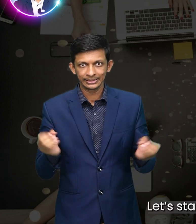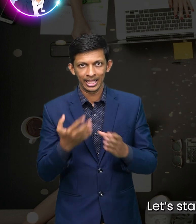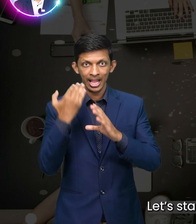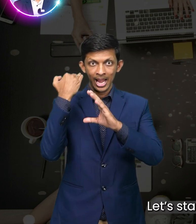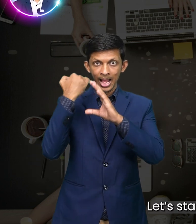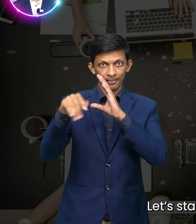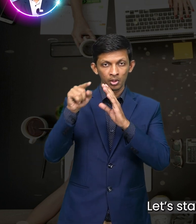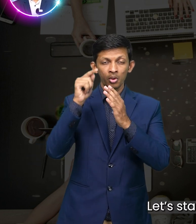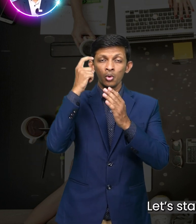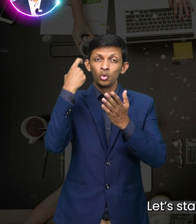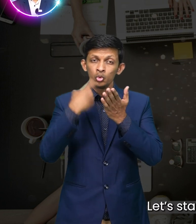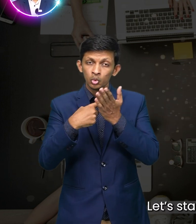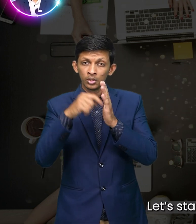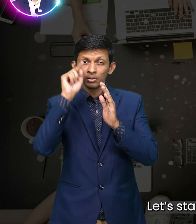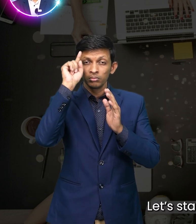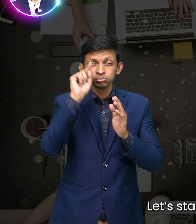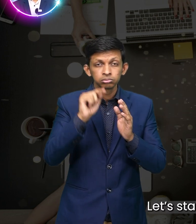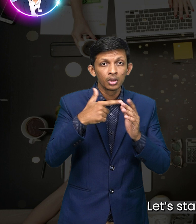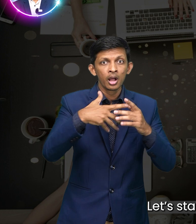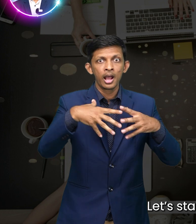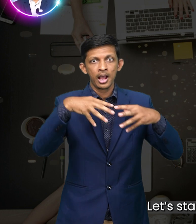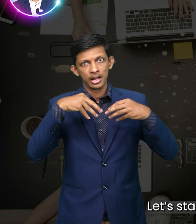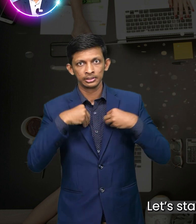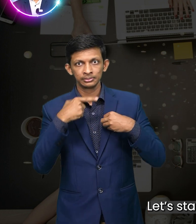Let's start with email etiquette.